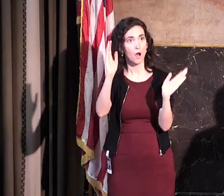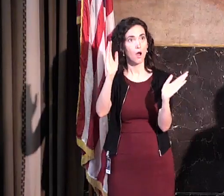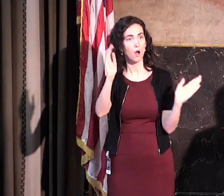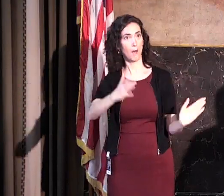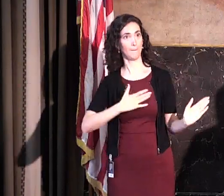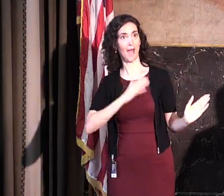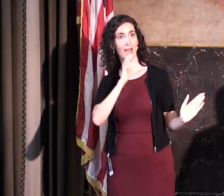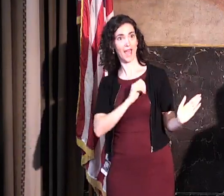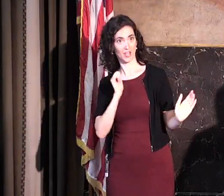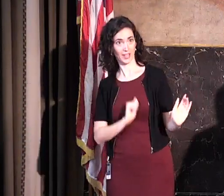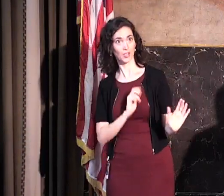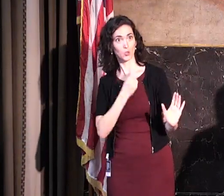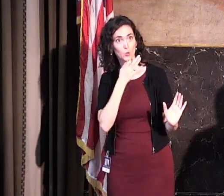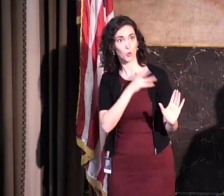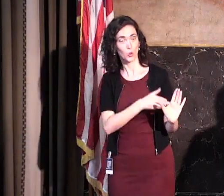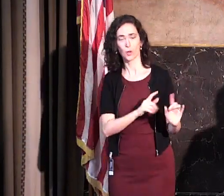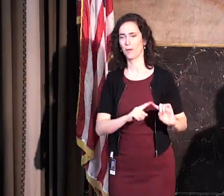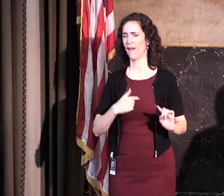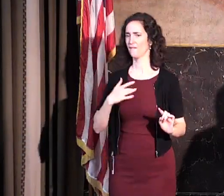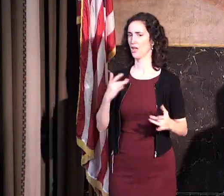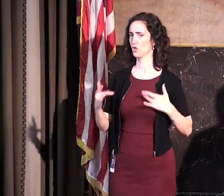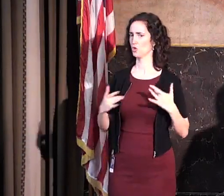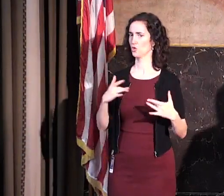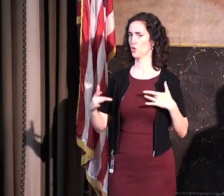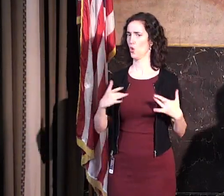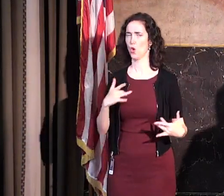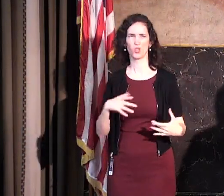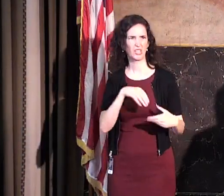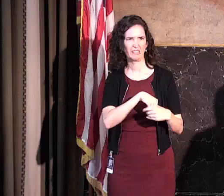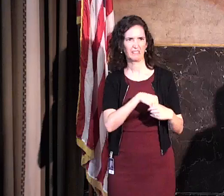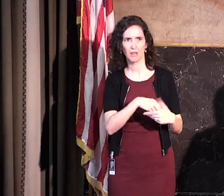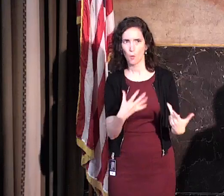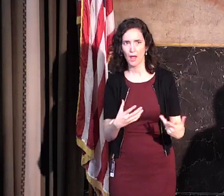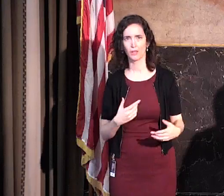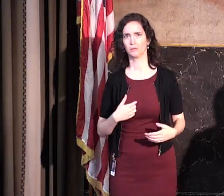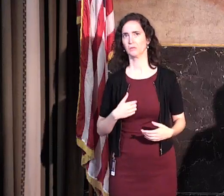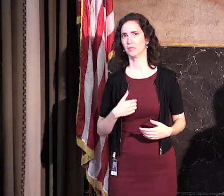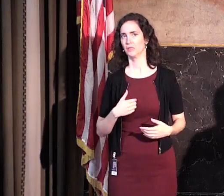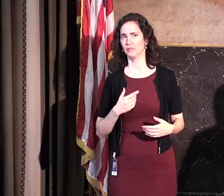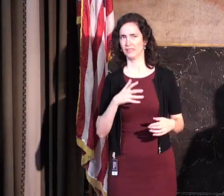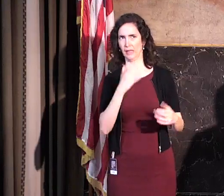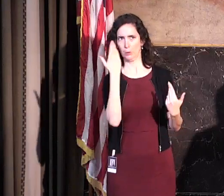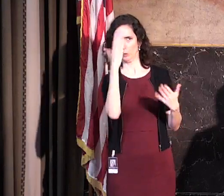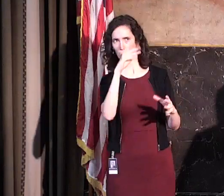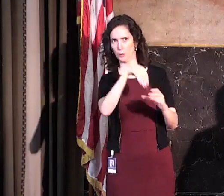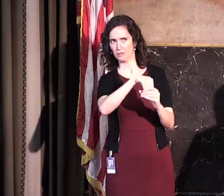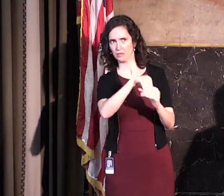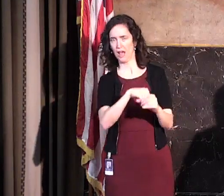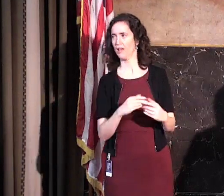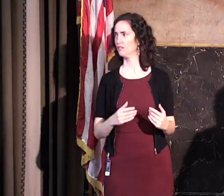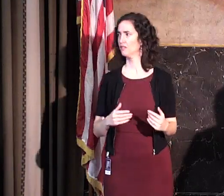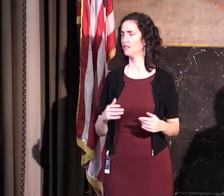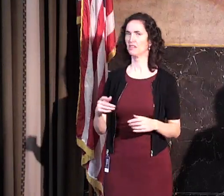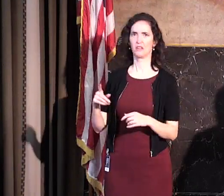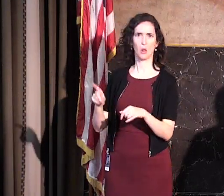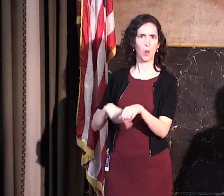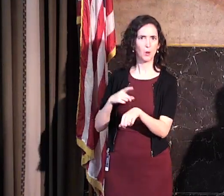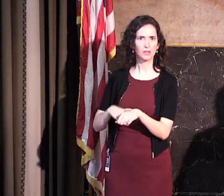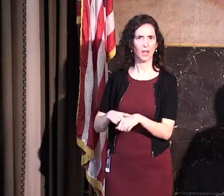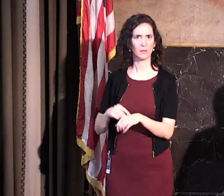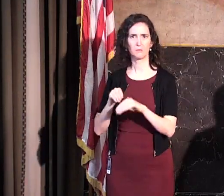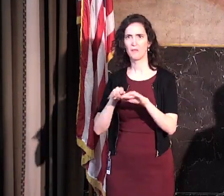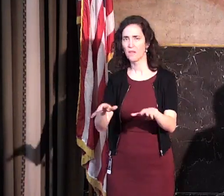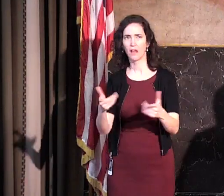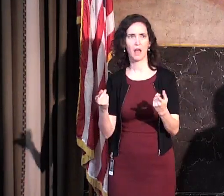unknown. I was concerned with what's in it. I was concerned about the long-term effects. I was hearing from everyone, oh, it's rushed, you